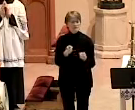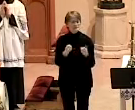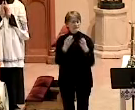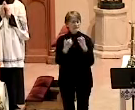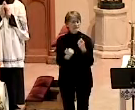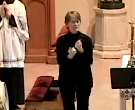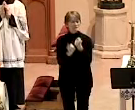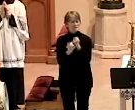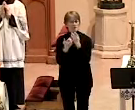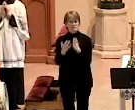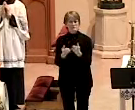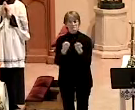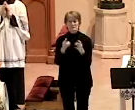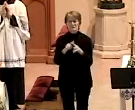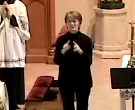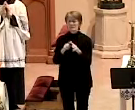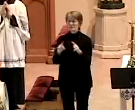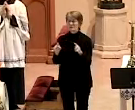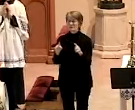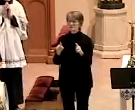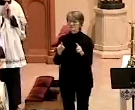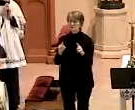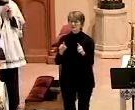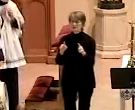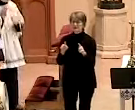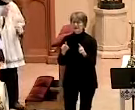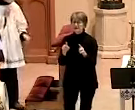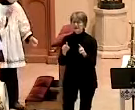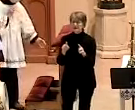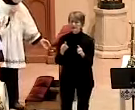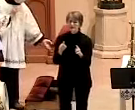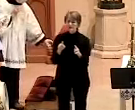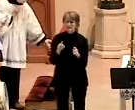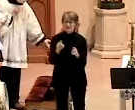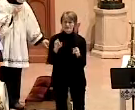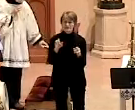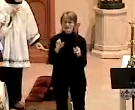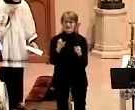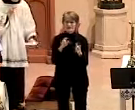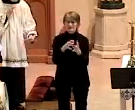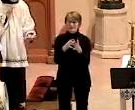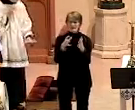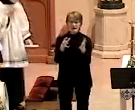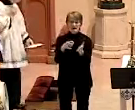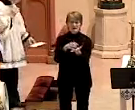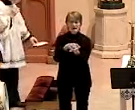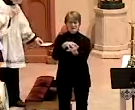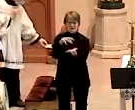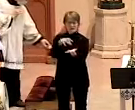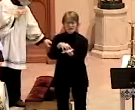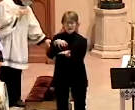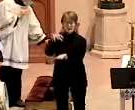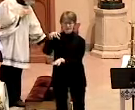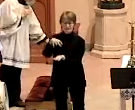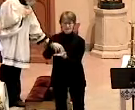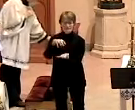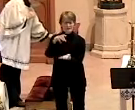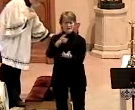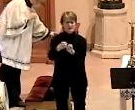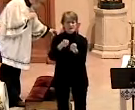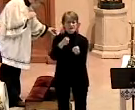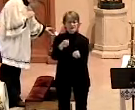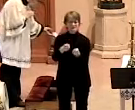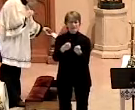different sized gifts, but also a few fairly substantial gifts that will help assure our faith in our future